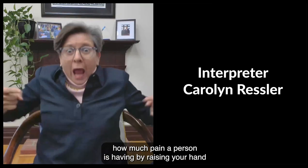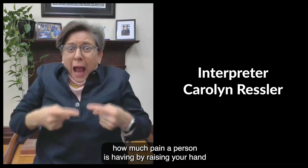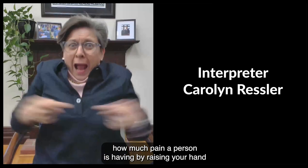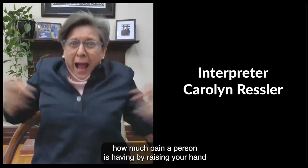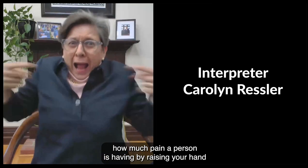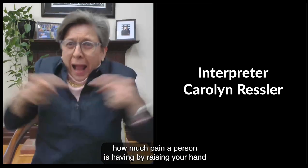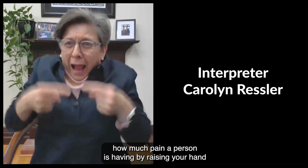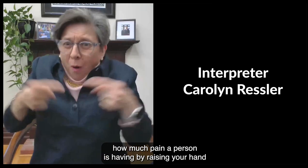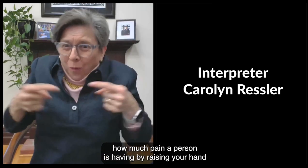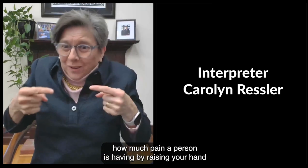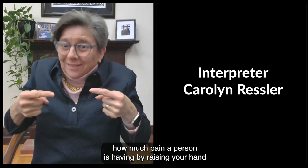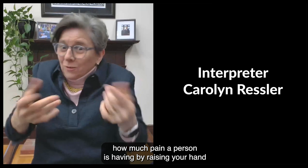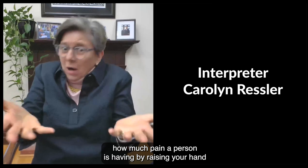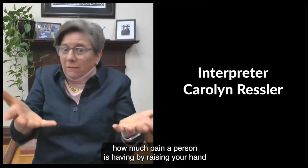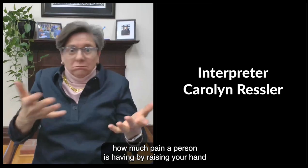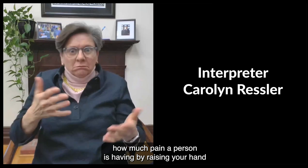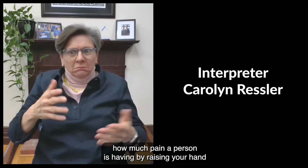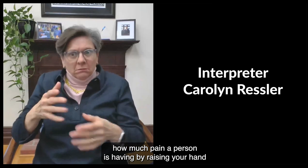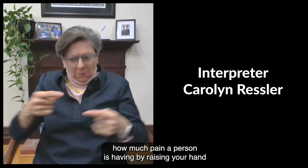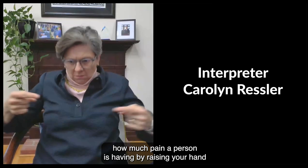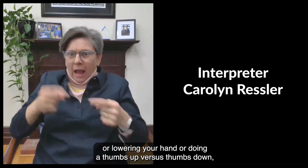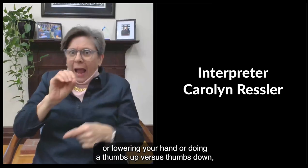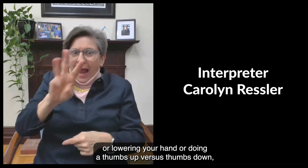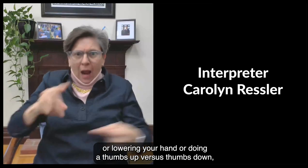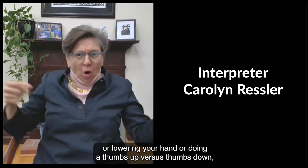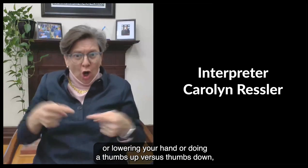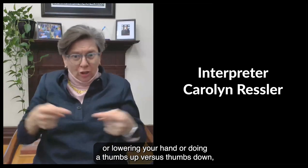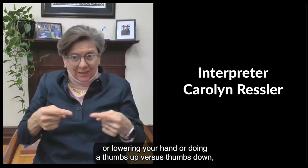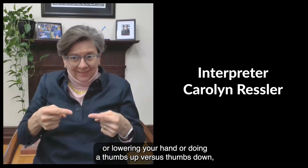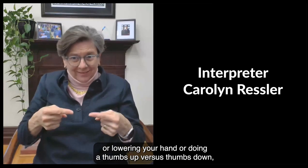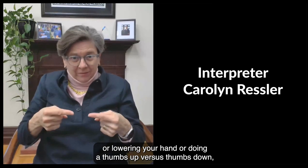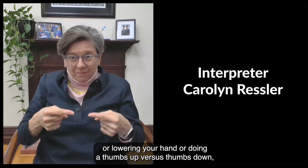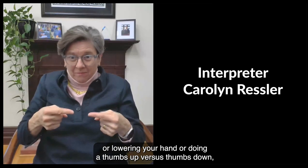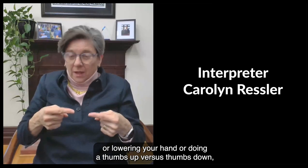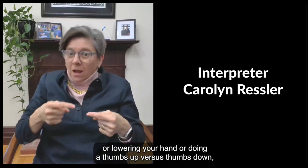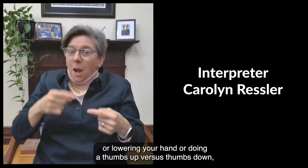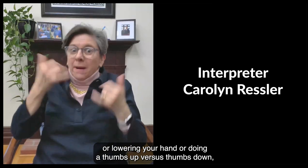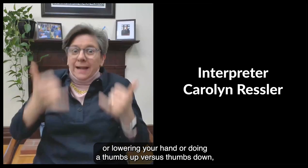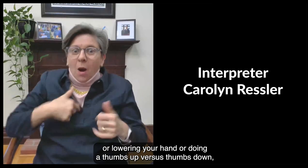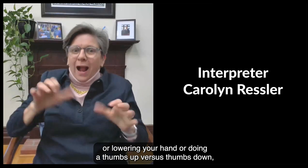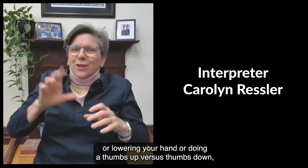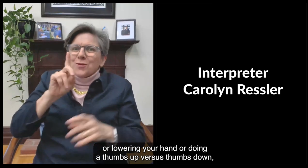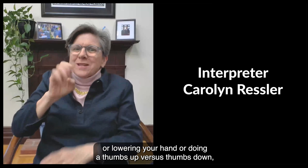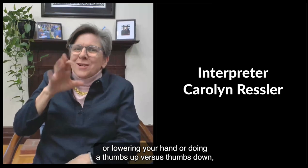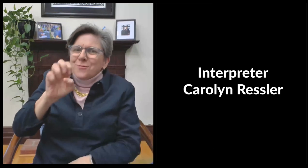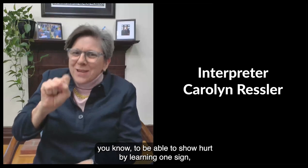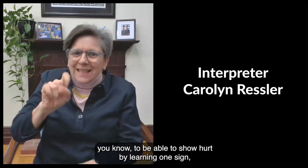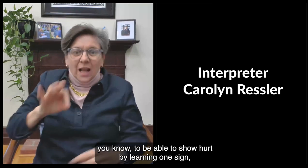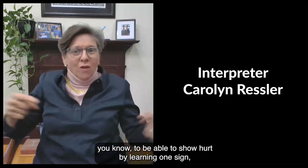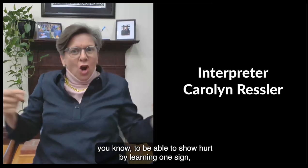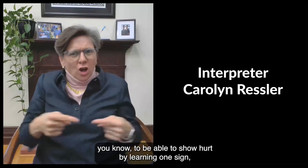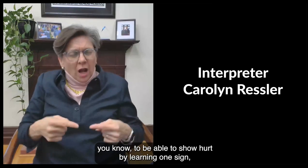if you could gesture something to show how much pain a person is having by brazing your hand or lowering your hand or doing a thumbs up versus